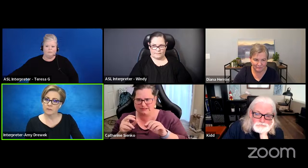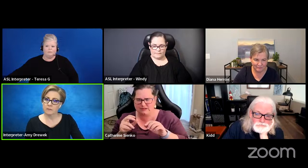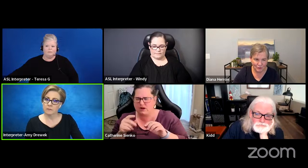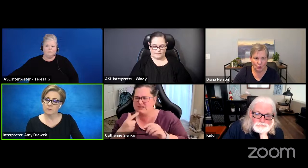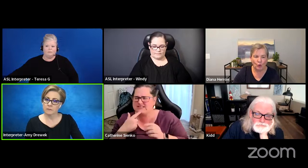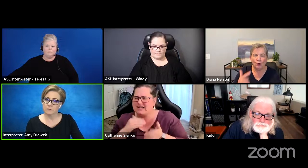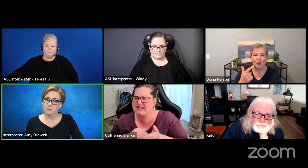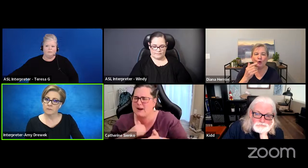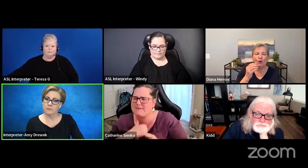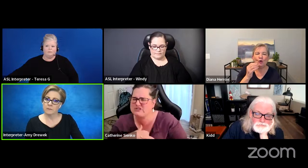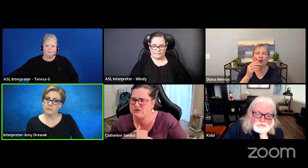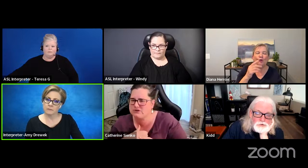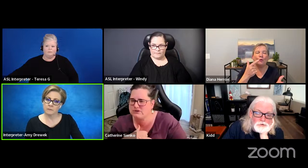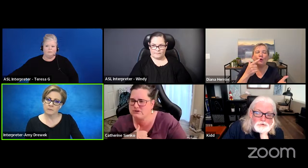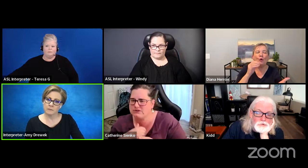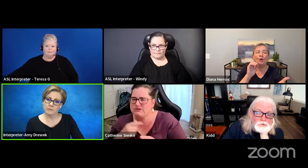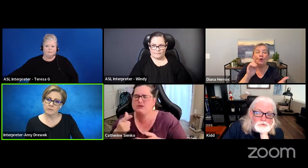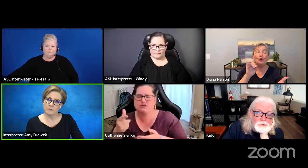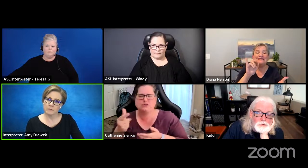director position.